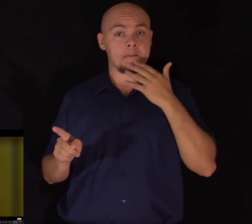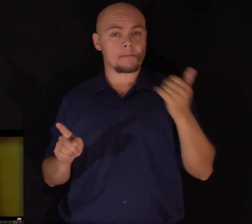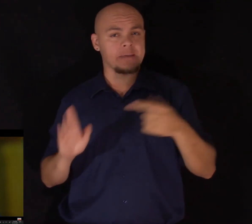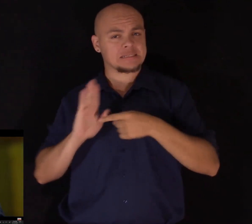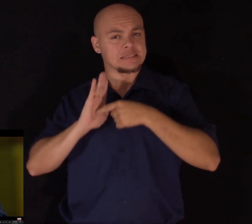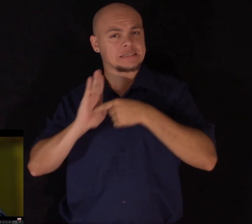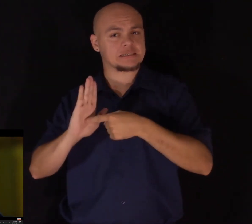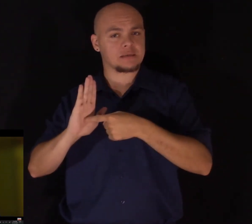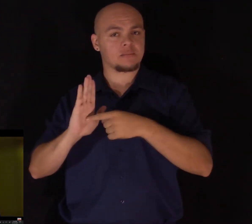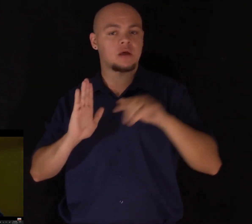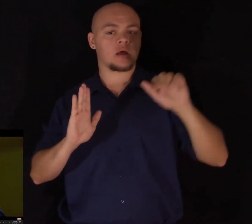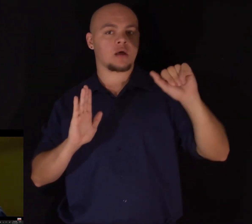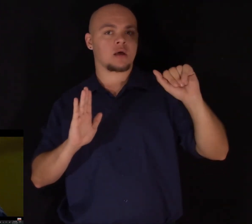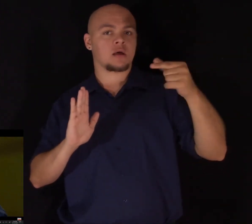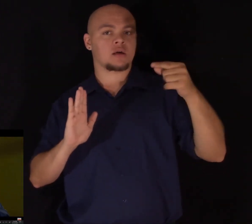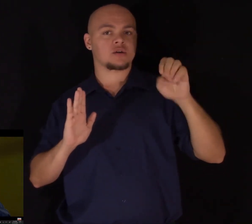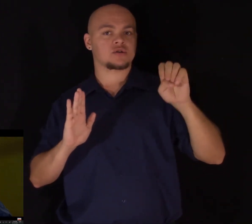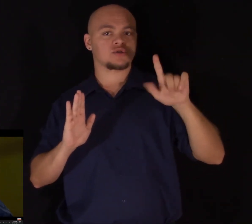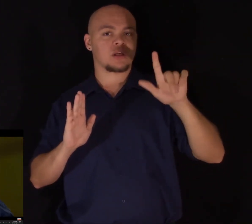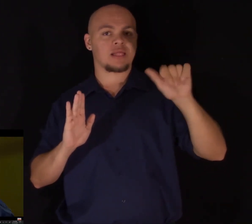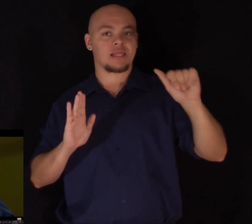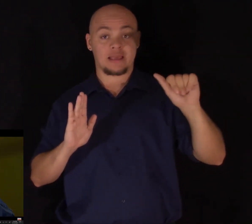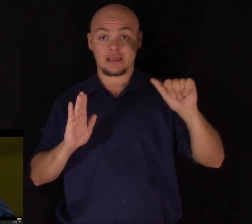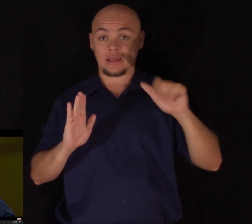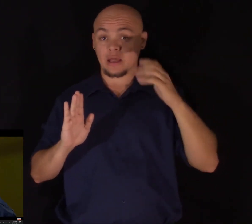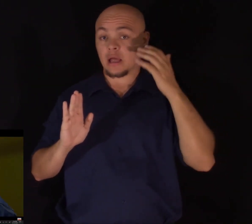is Anjali, the commercial.